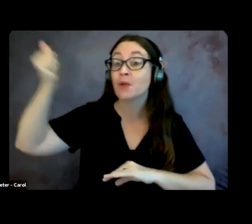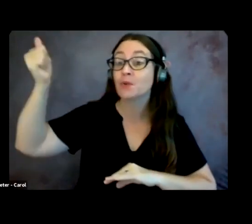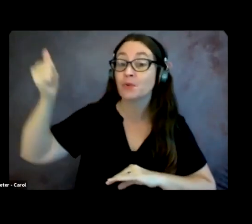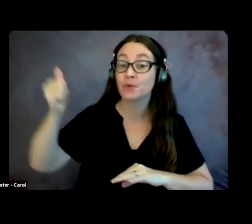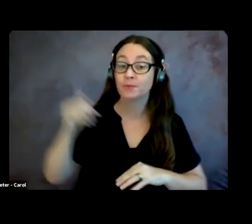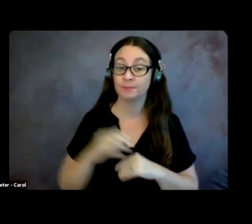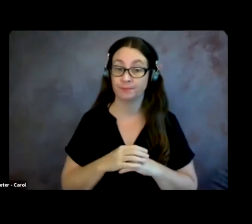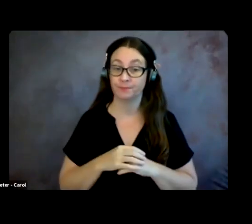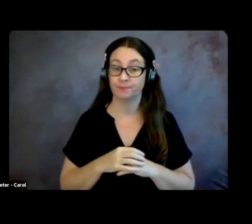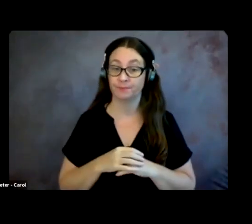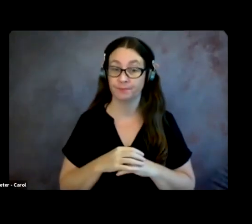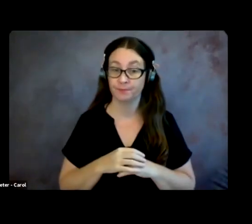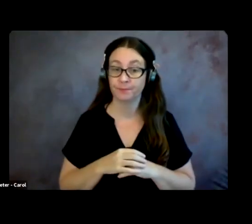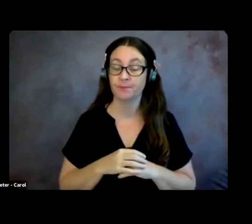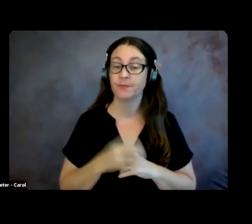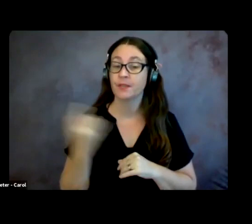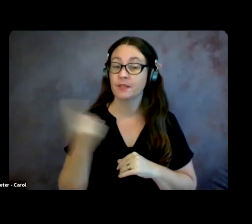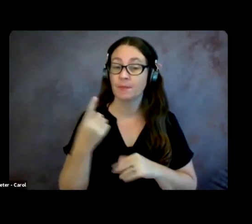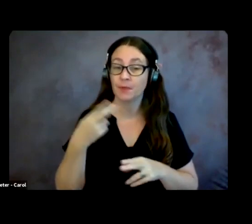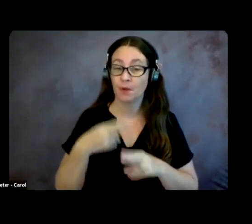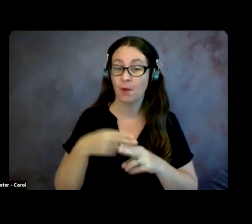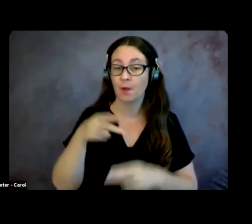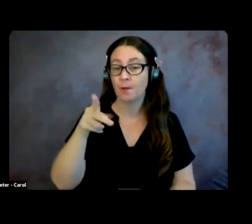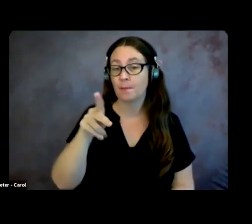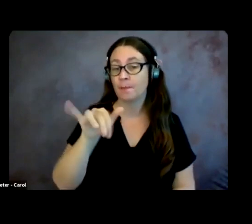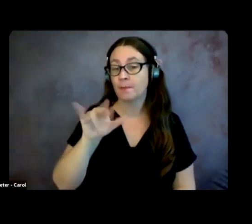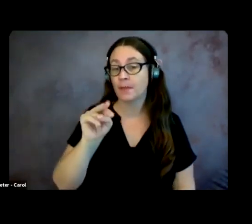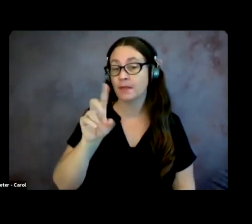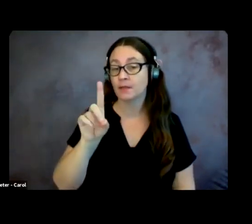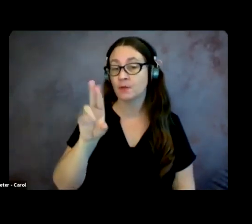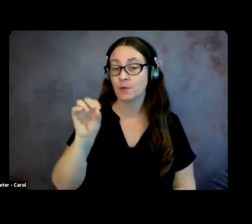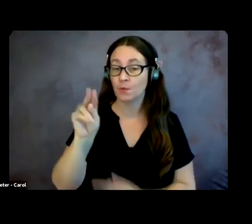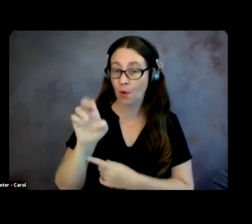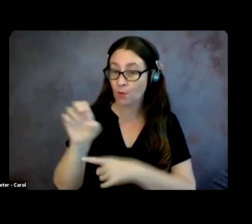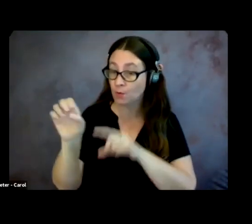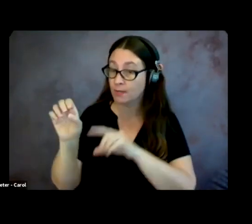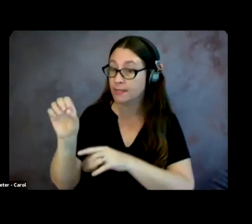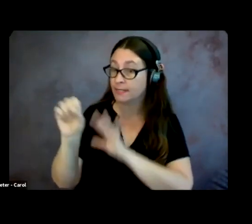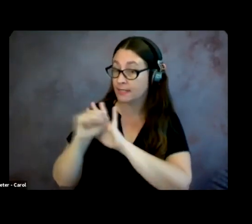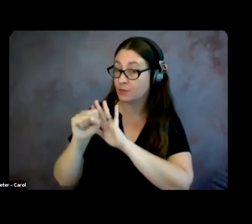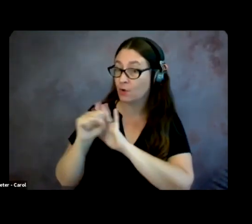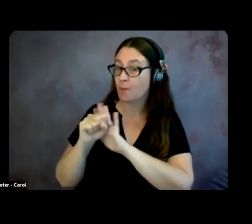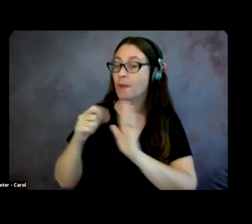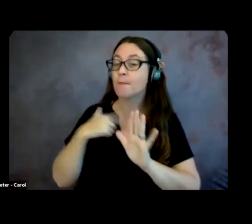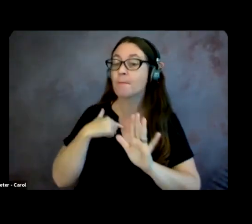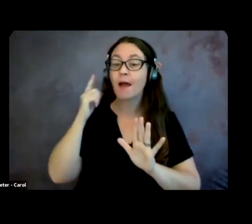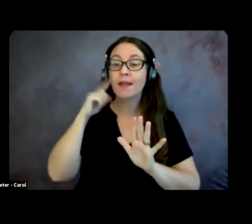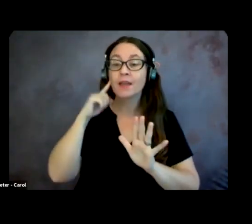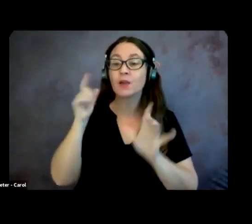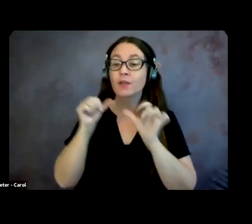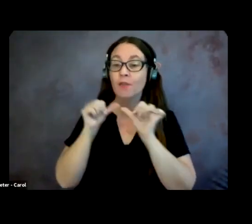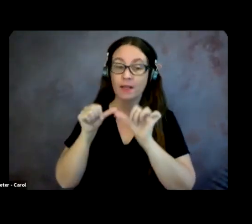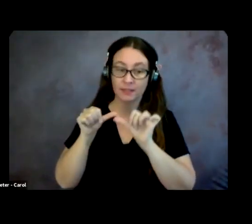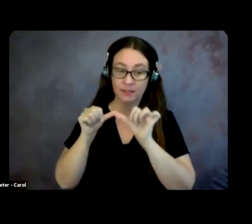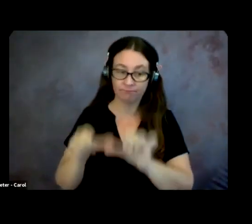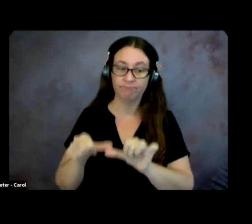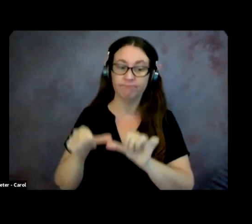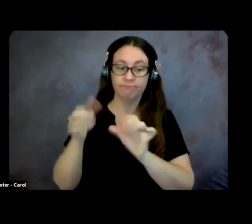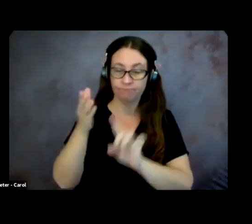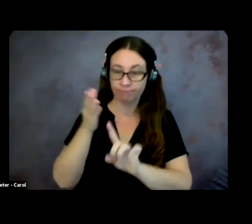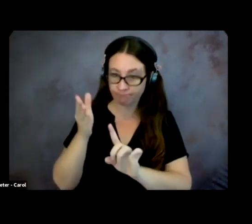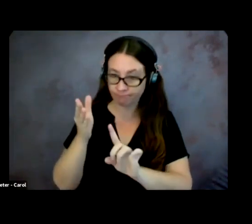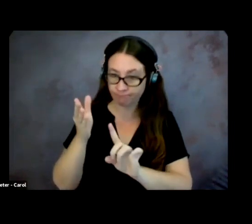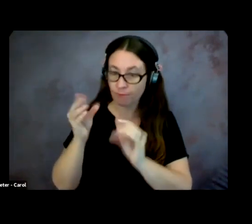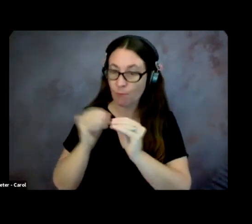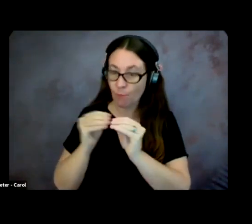called Pendred syndrome, my hearing loss is progressive. Each time I hit my head, my hearing loss got worse. This was either